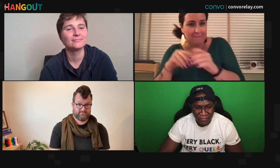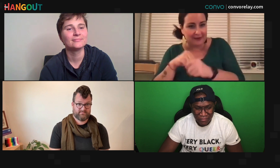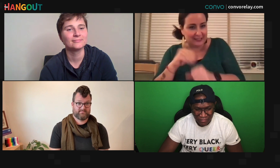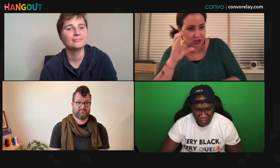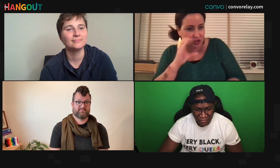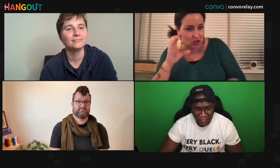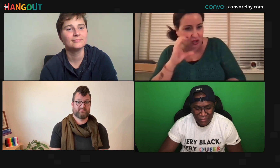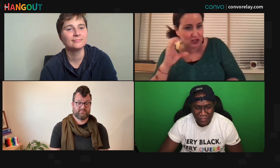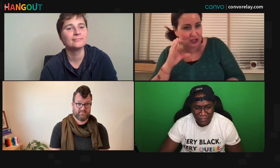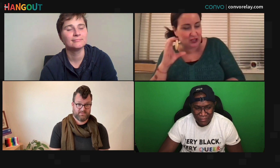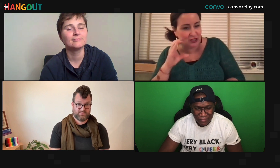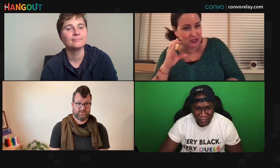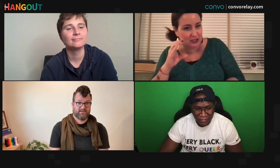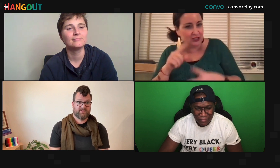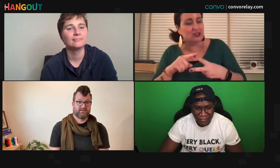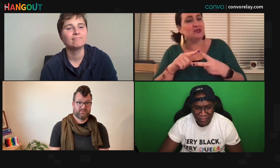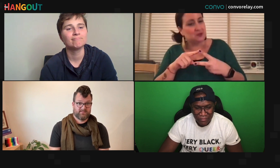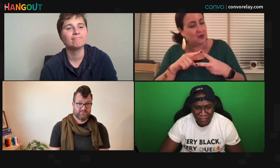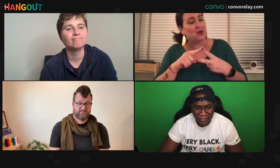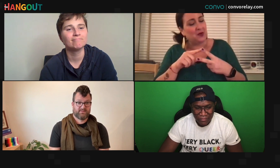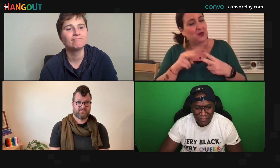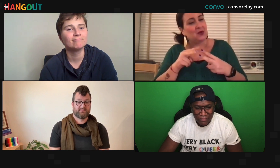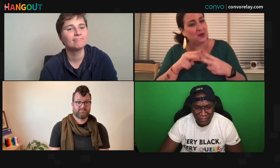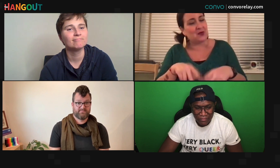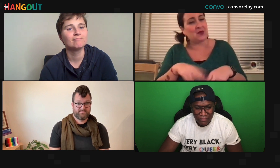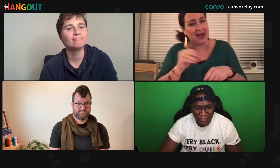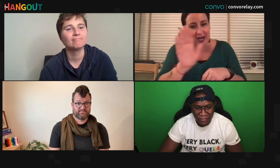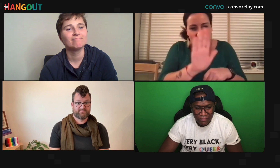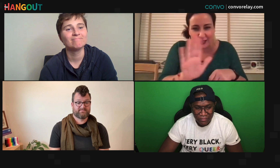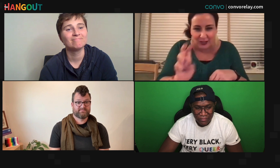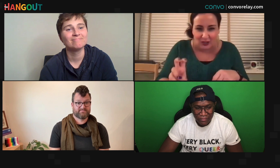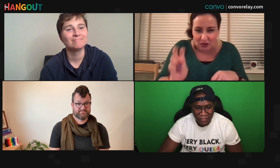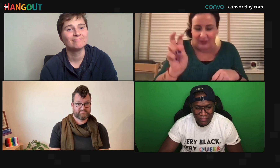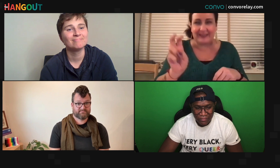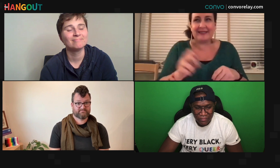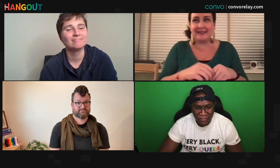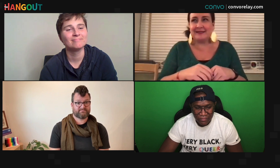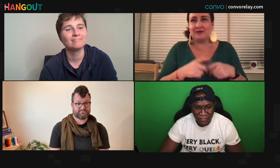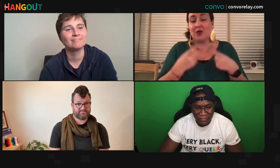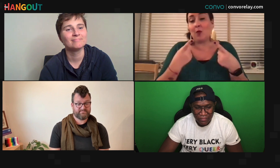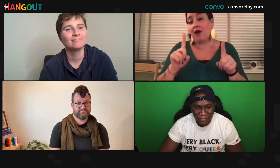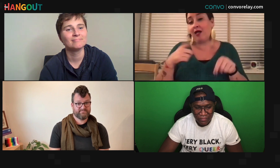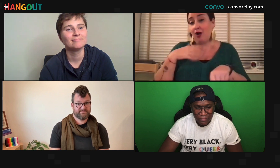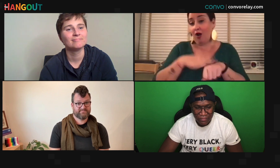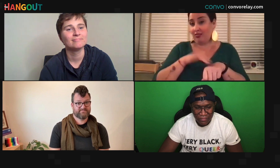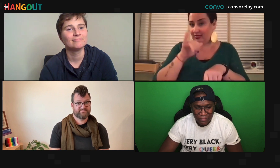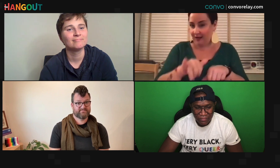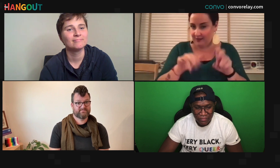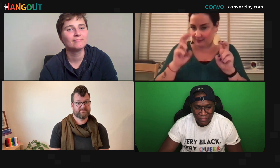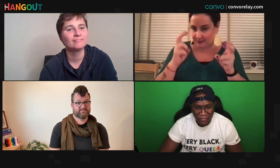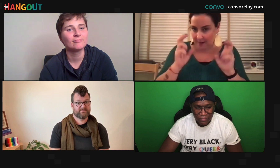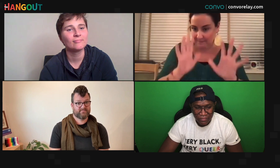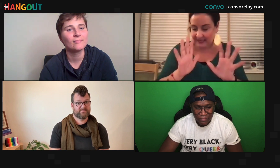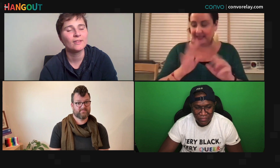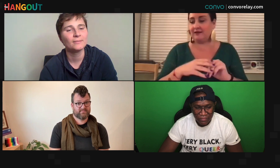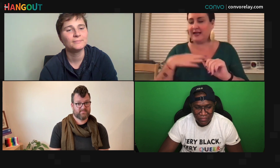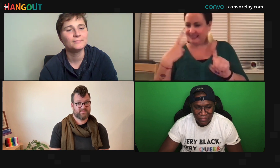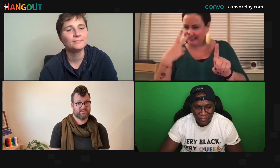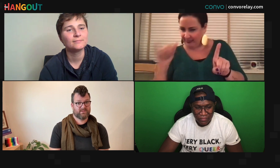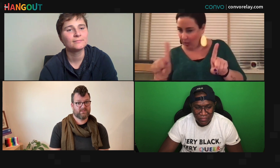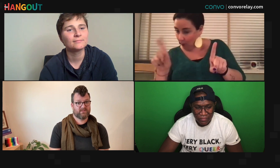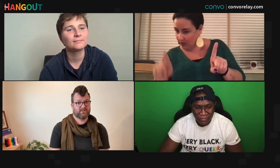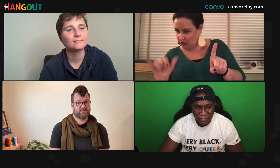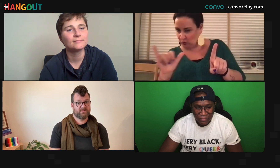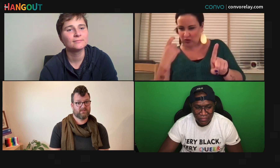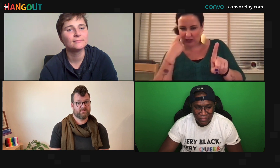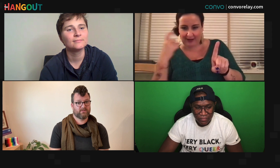hearing authors. So it made me think about how even just typing in a title can make things show up in a Google search, and learning about